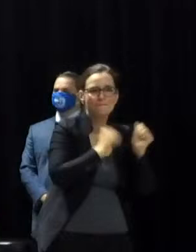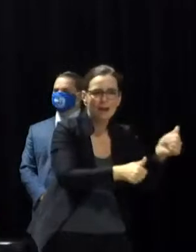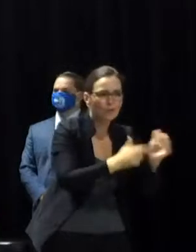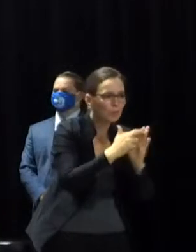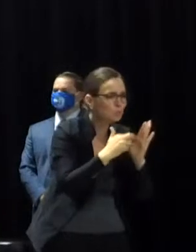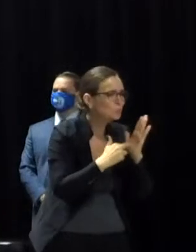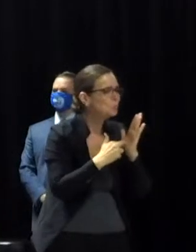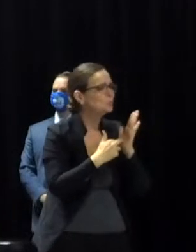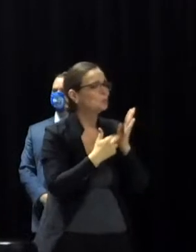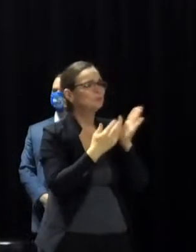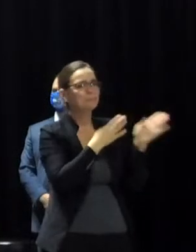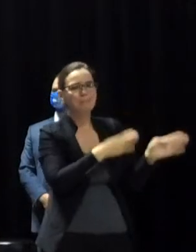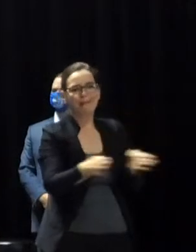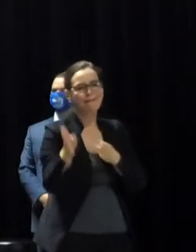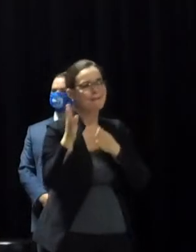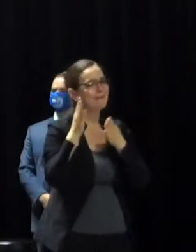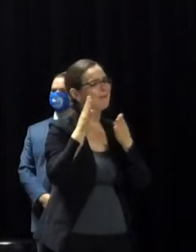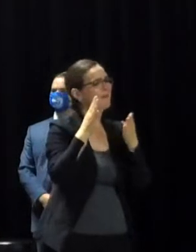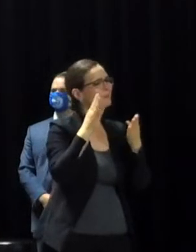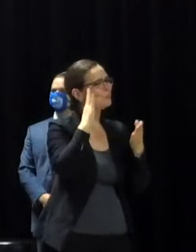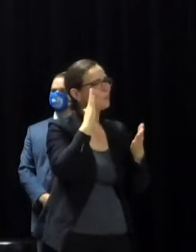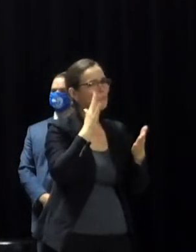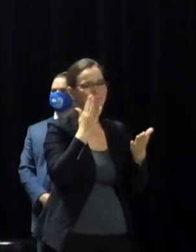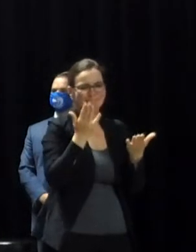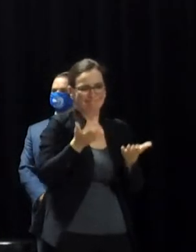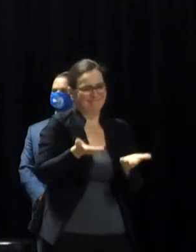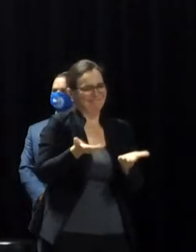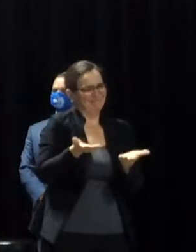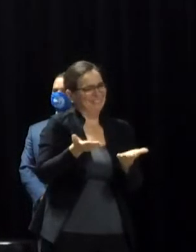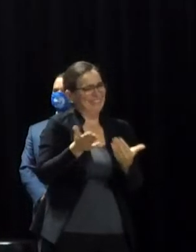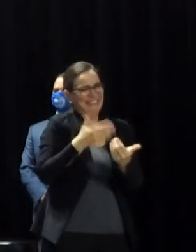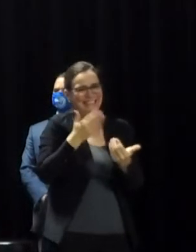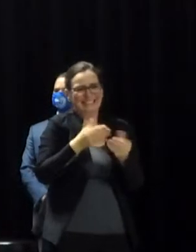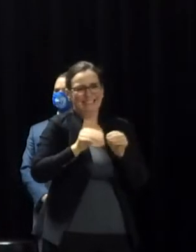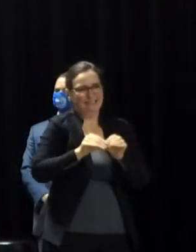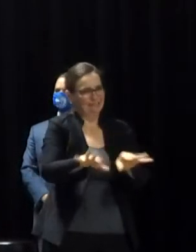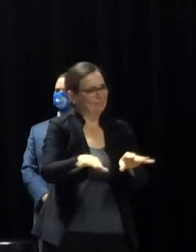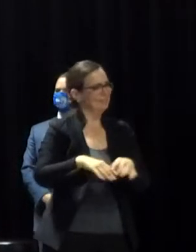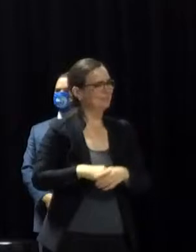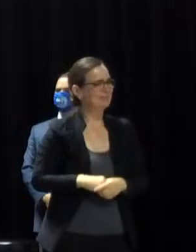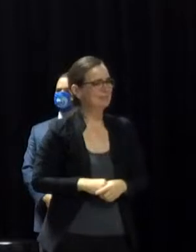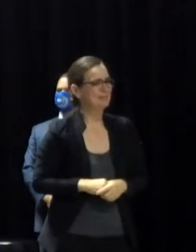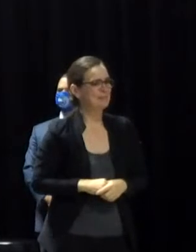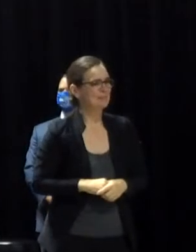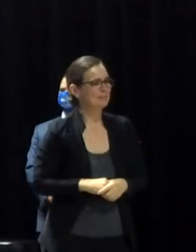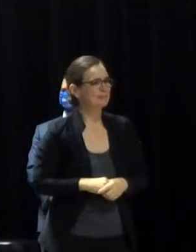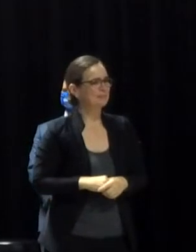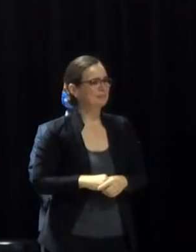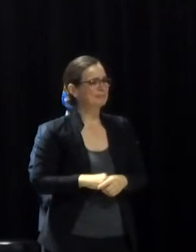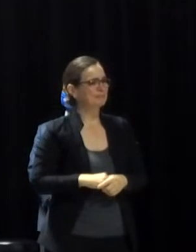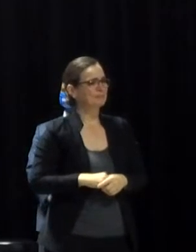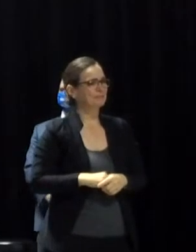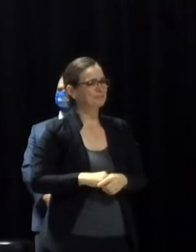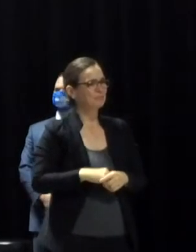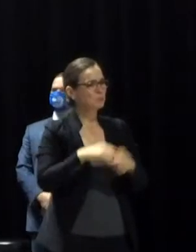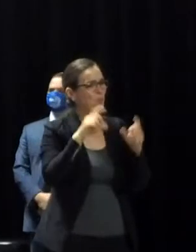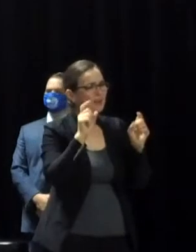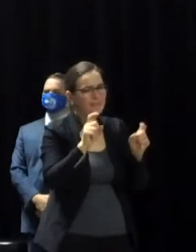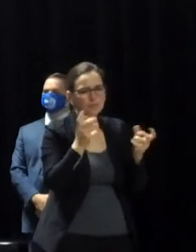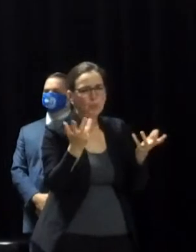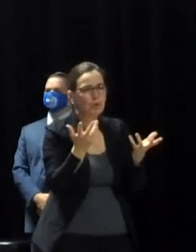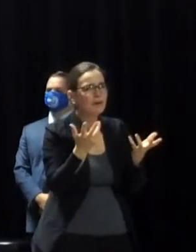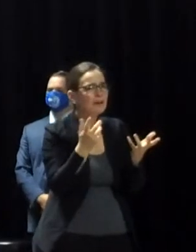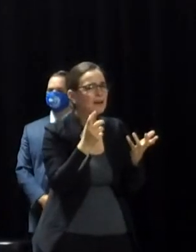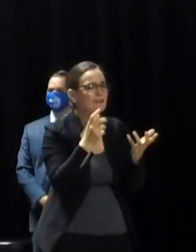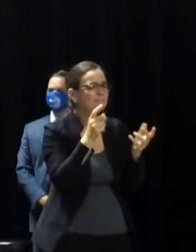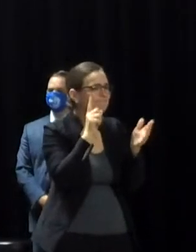little bit straightforward. Now, one person can take quite a bit of many hours because that person, he or she, is going to many different places.